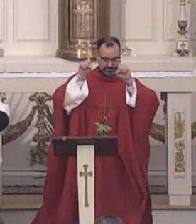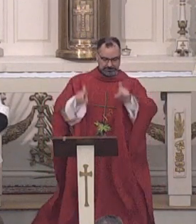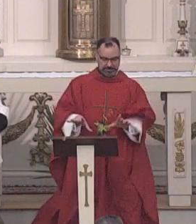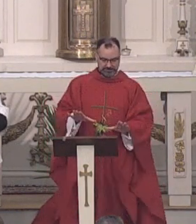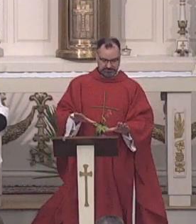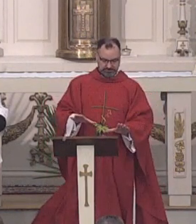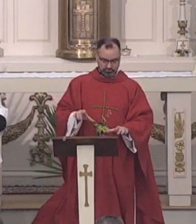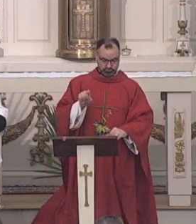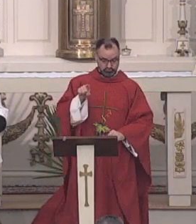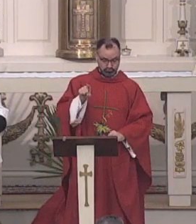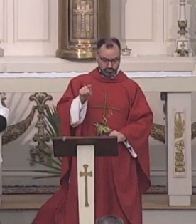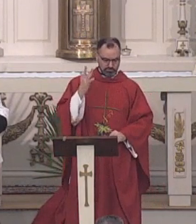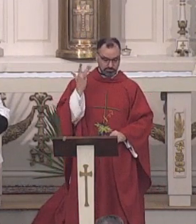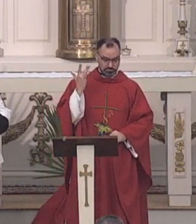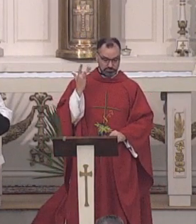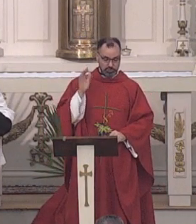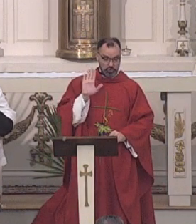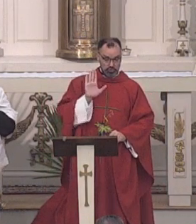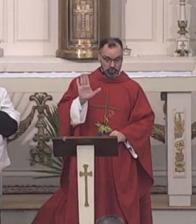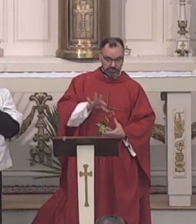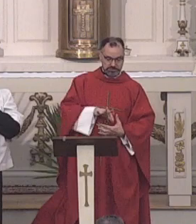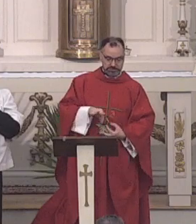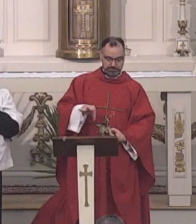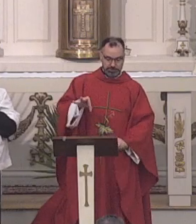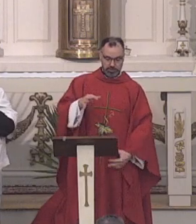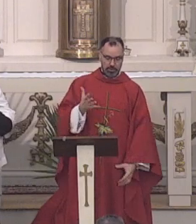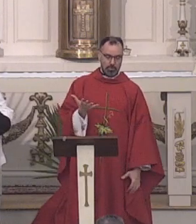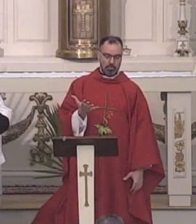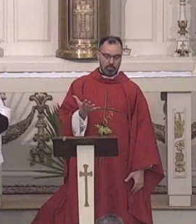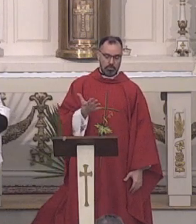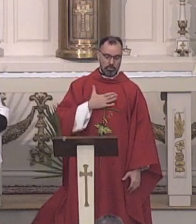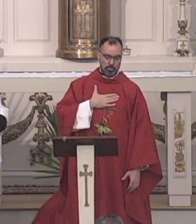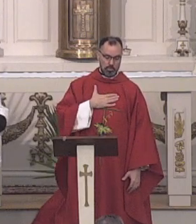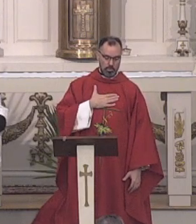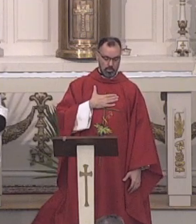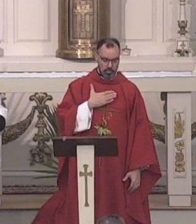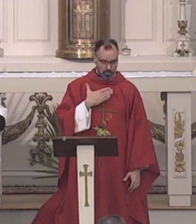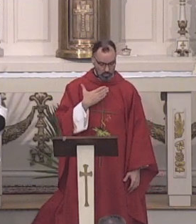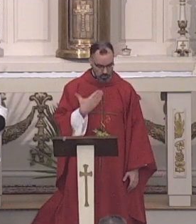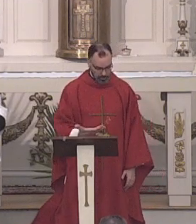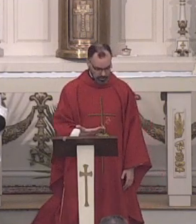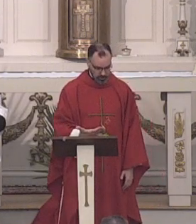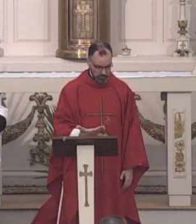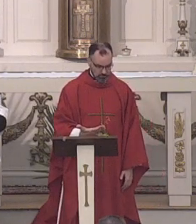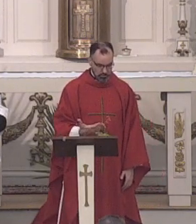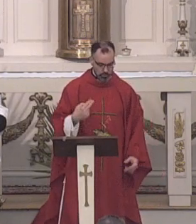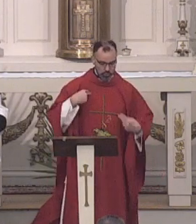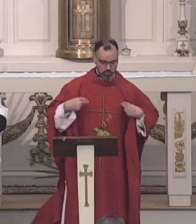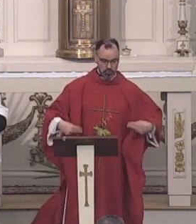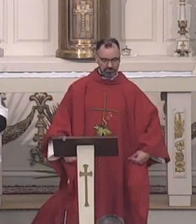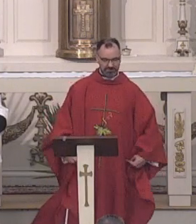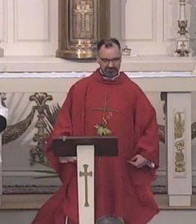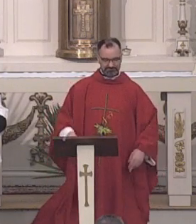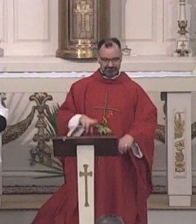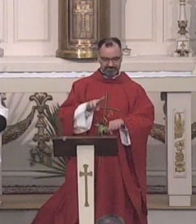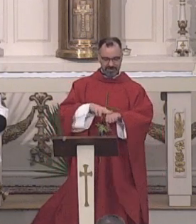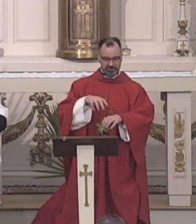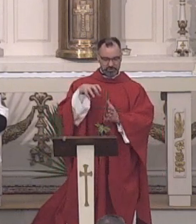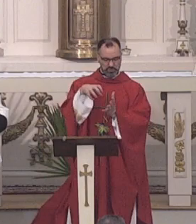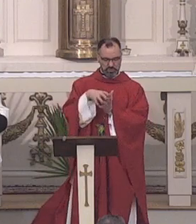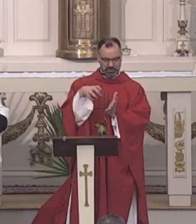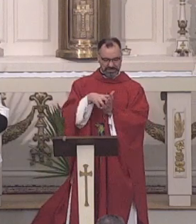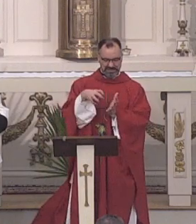Watch and pray that you may not undergo the test. The spirit is willing, but the flesh is